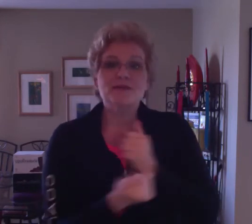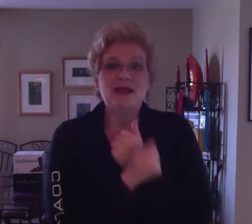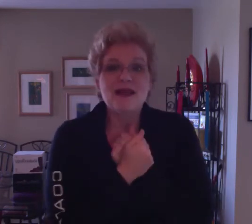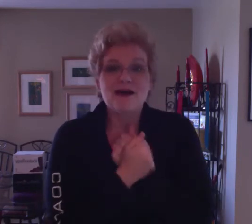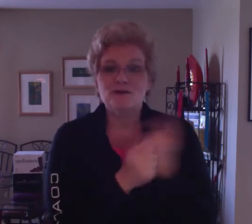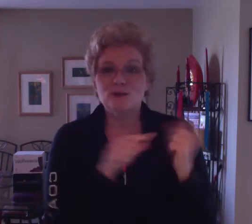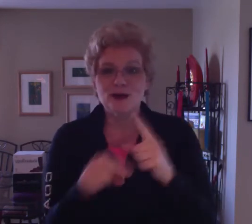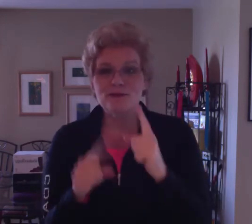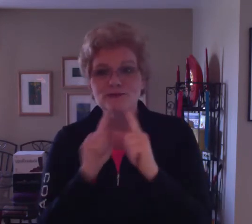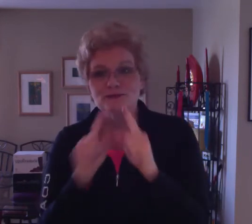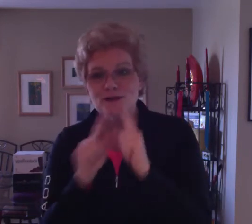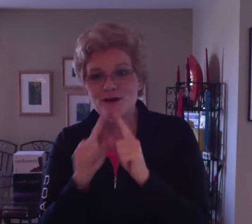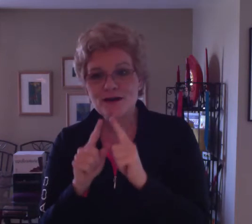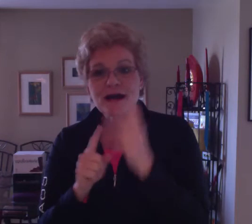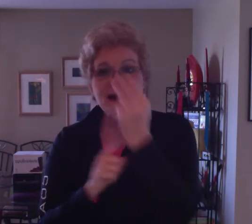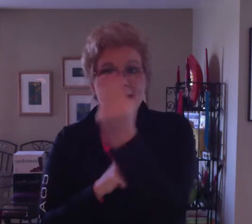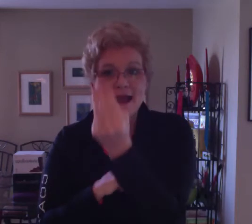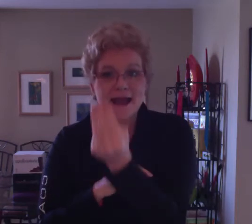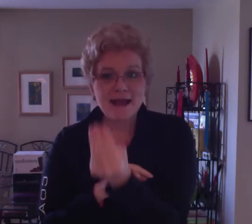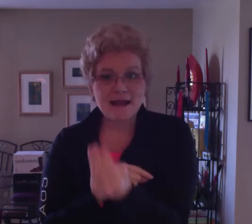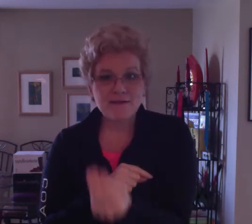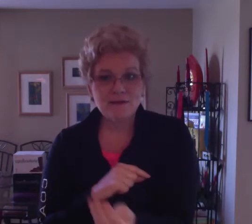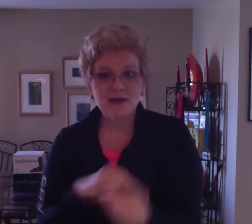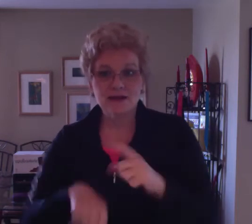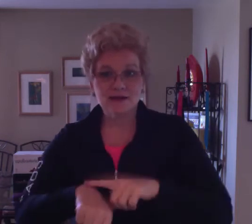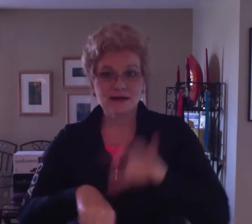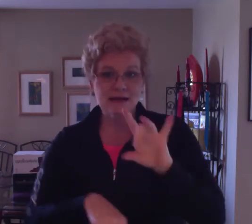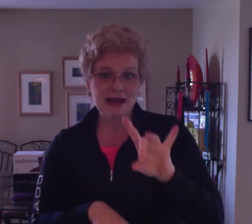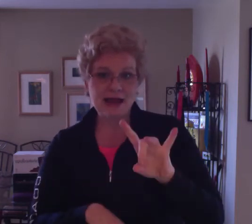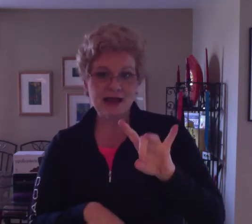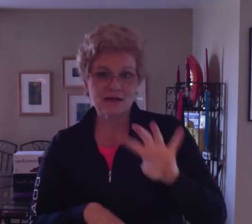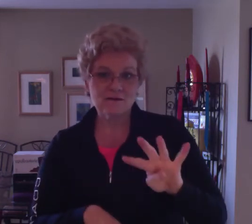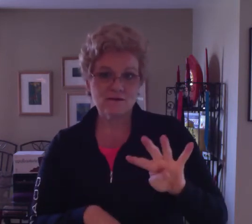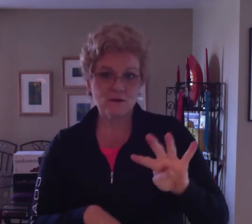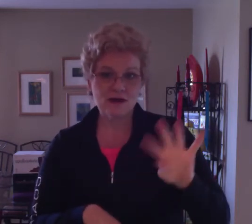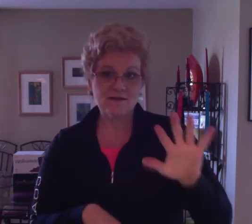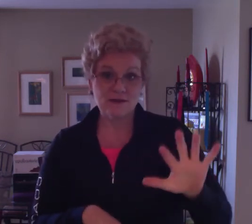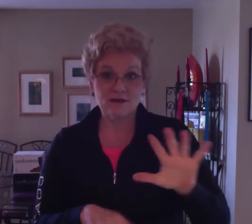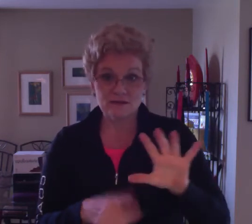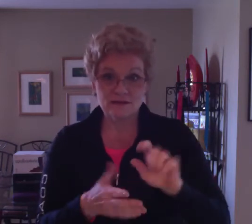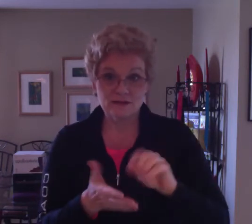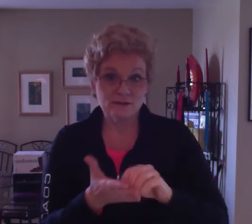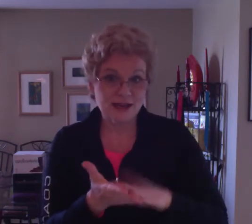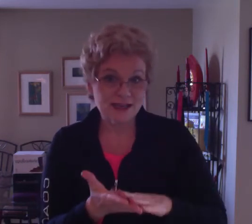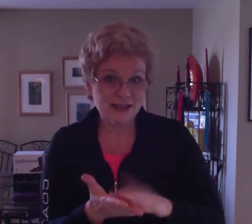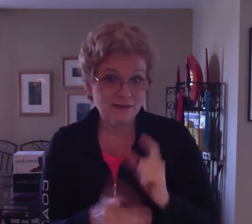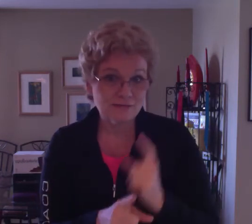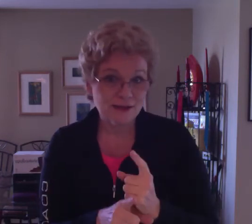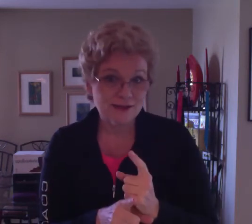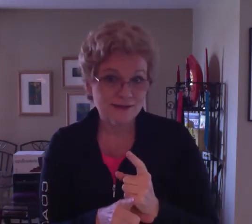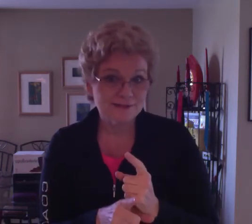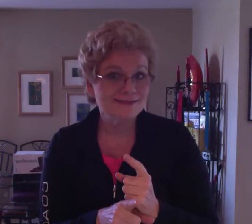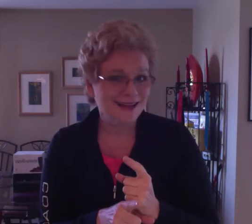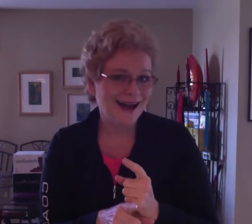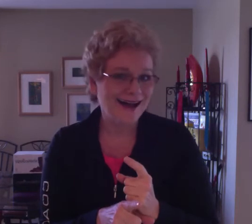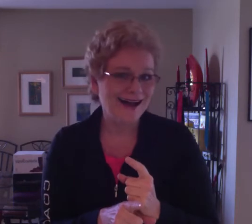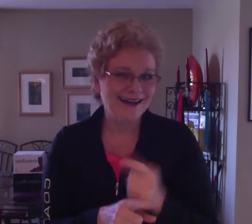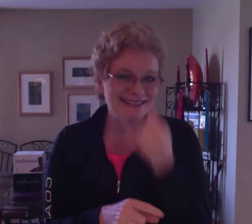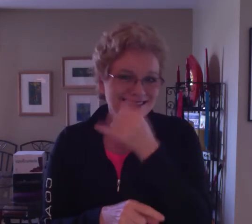That's every Monday night at 8:45, and you're writing this down, right? I know, that was a silly question.